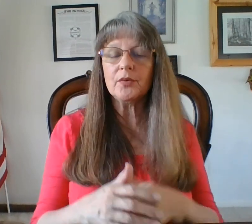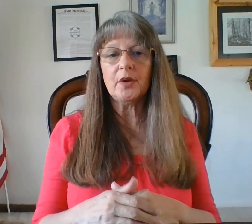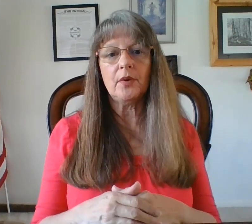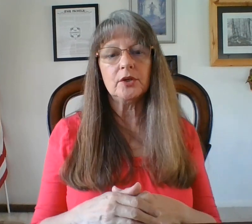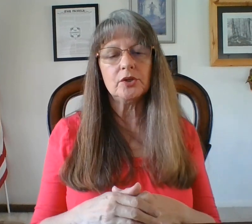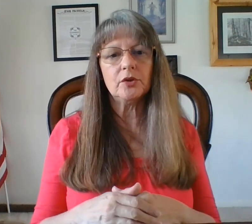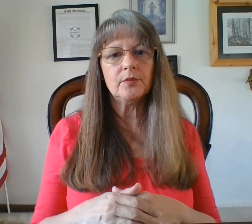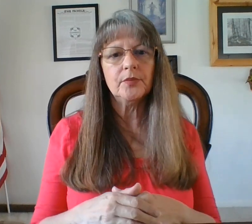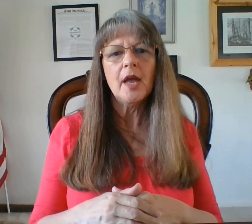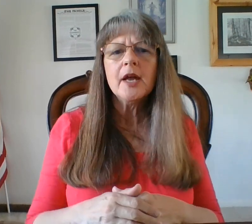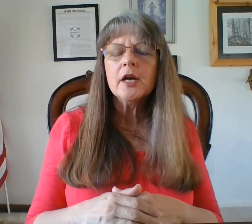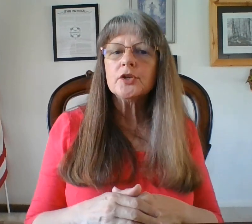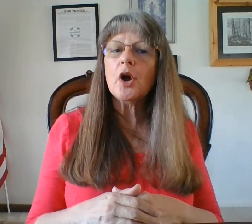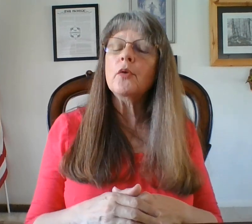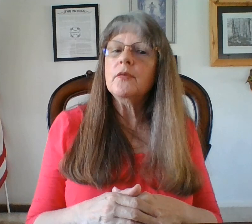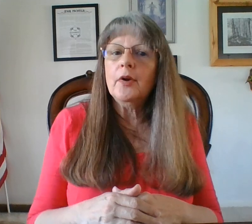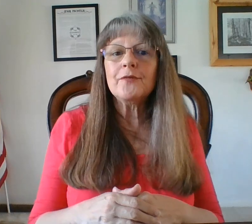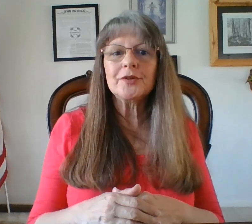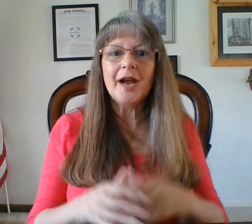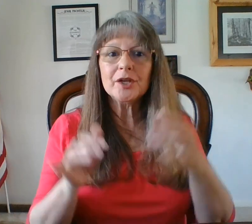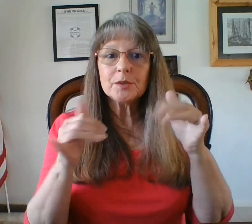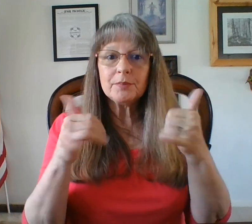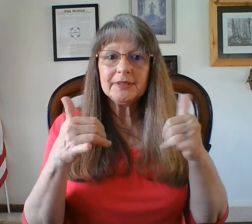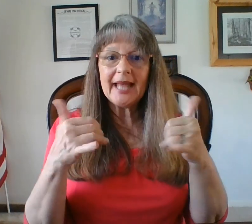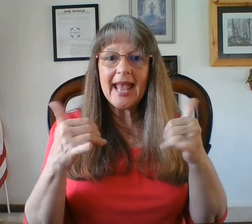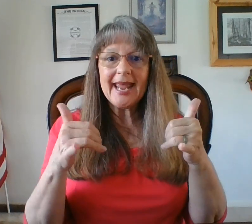they want to do. So the very first sign is play.